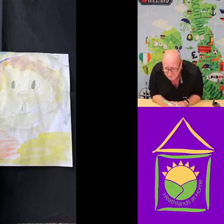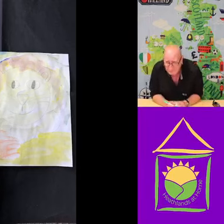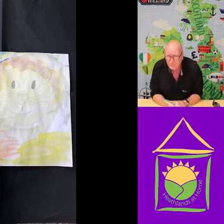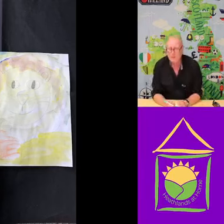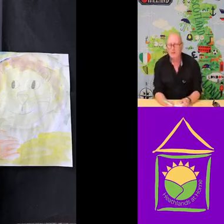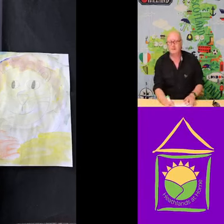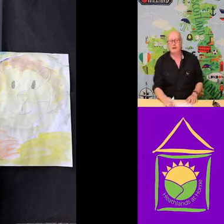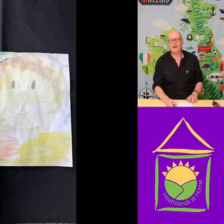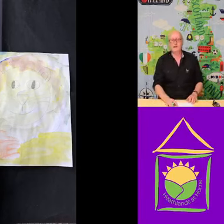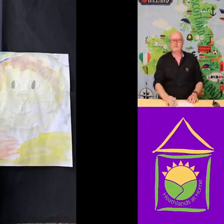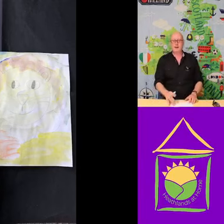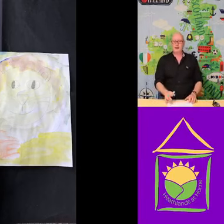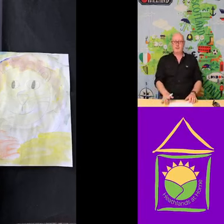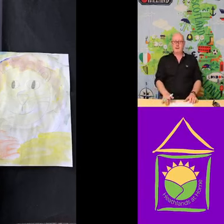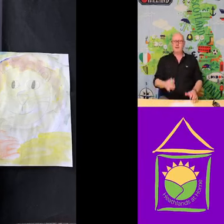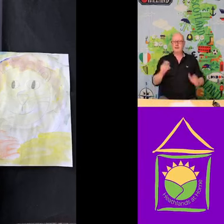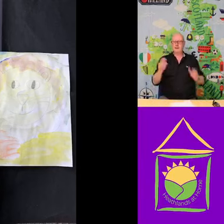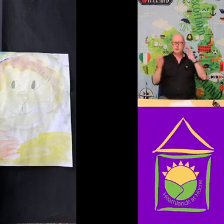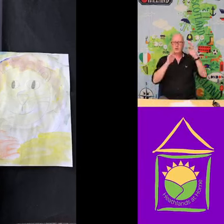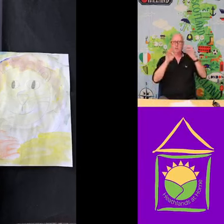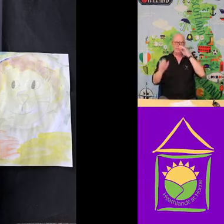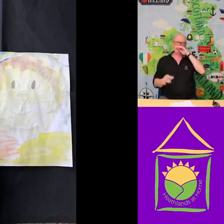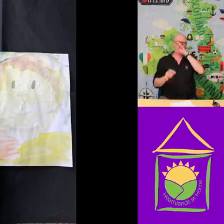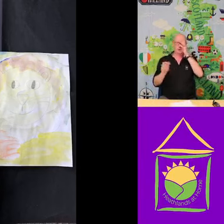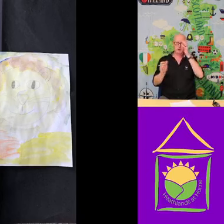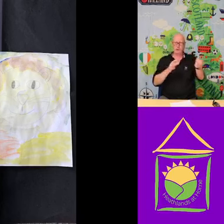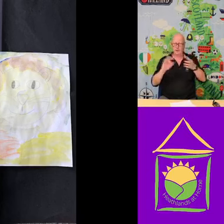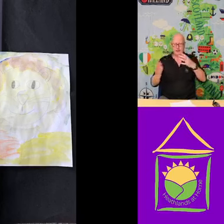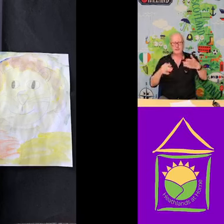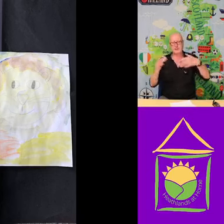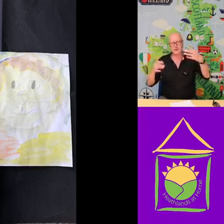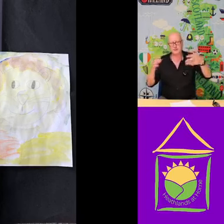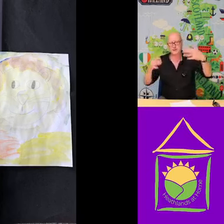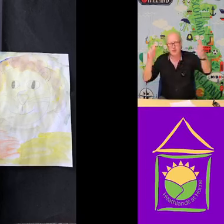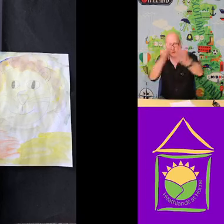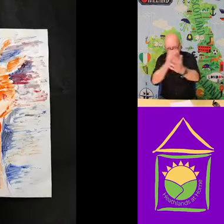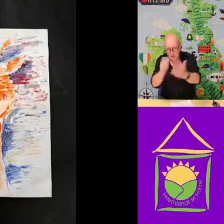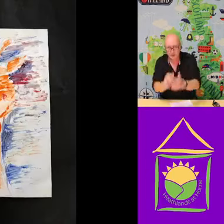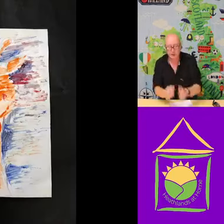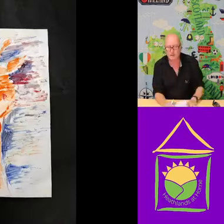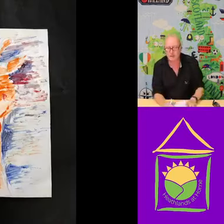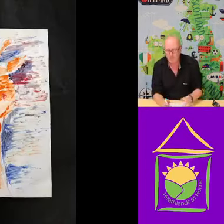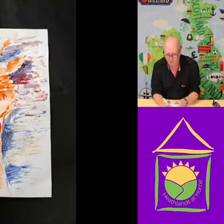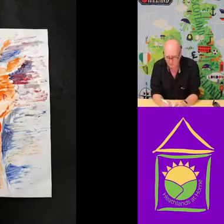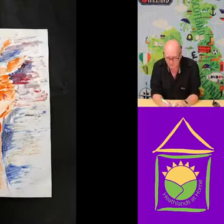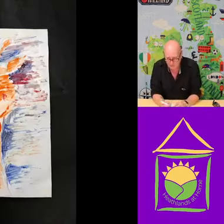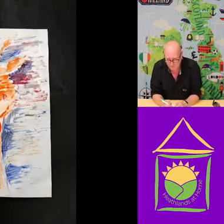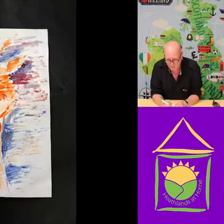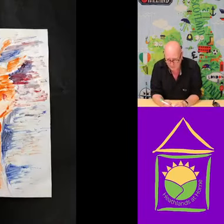That's the lion, yes. Really but good again, lion. But again, that sort of blending of colours, your yellows to your reds to your oranges sort of thing. Oh, it's Jeffrey. Look at